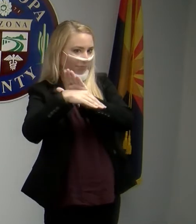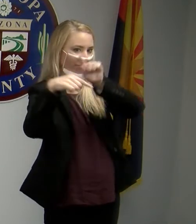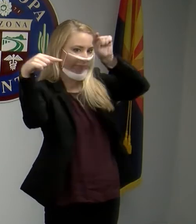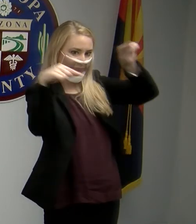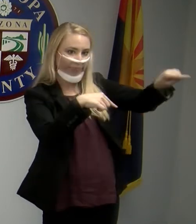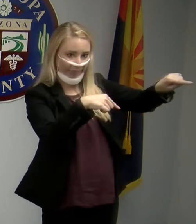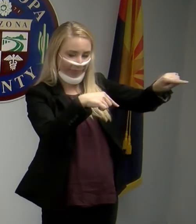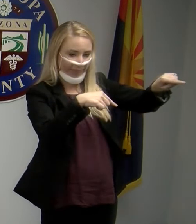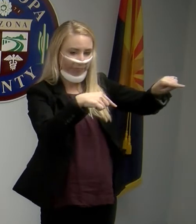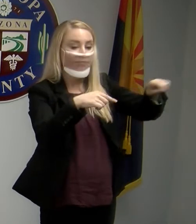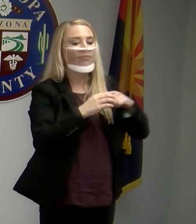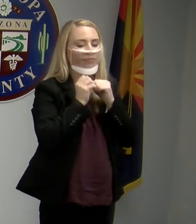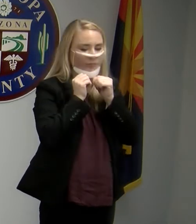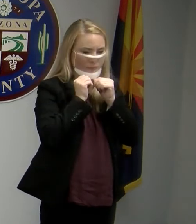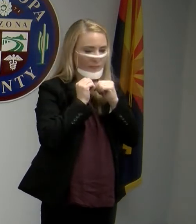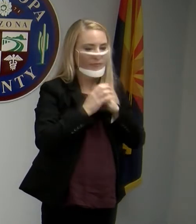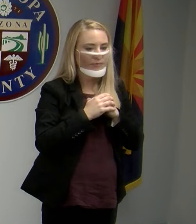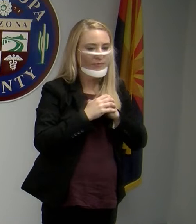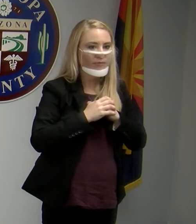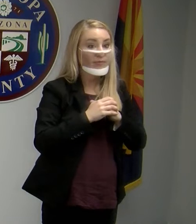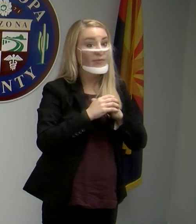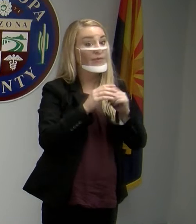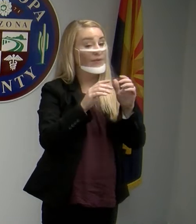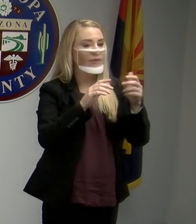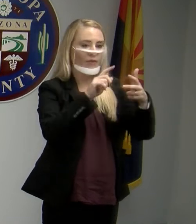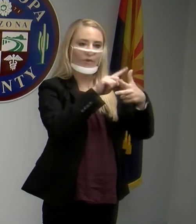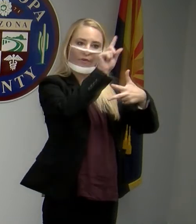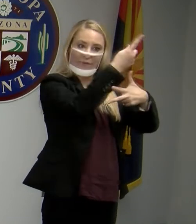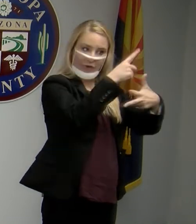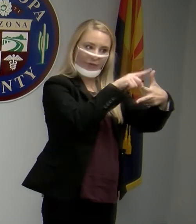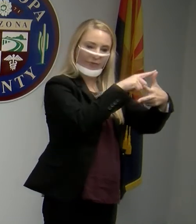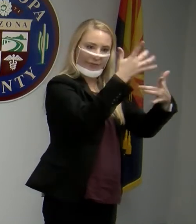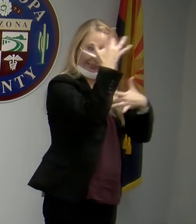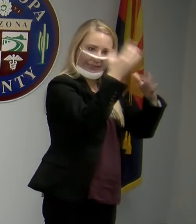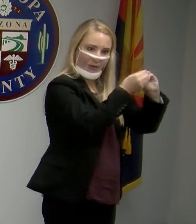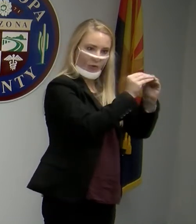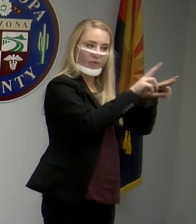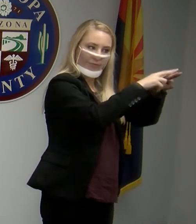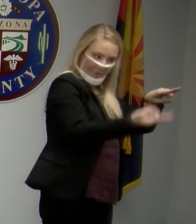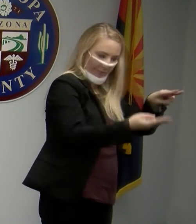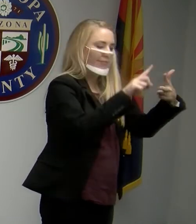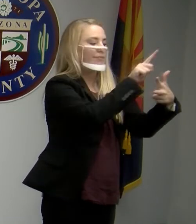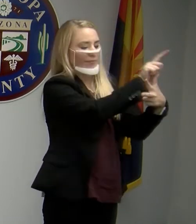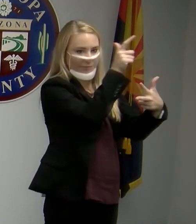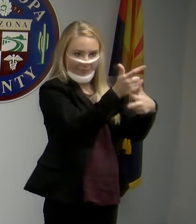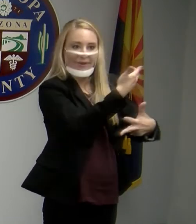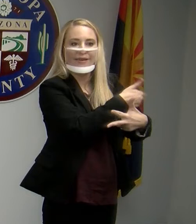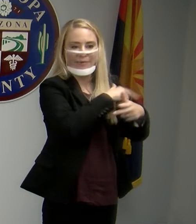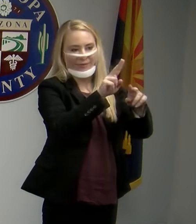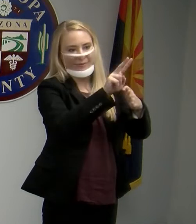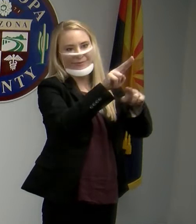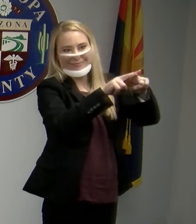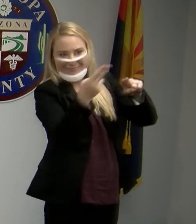did. And then subsequently, we're going to see an increase and decrease in deaths associated with those cases, 2